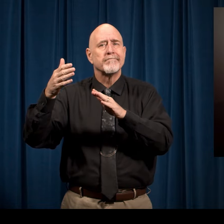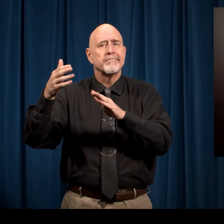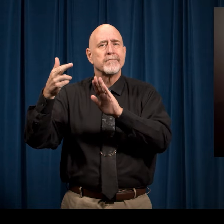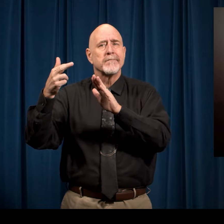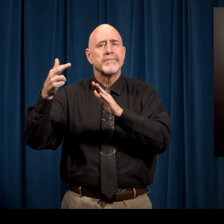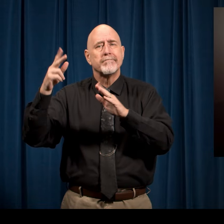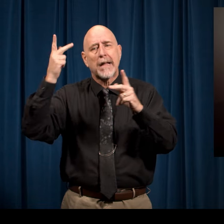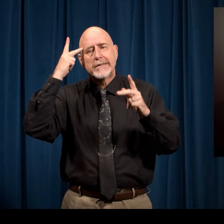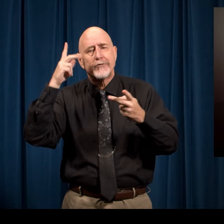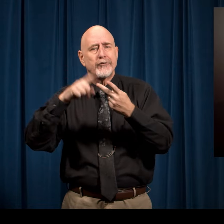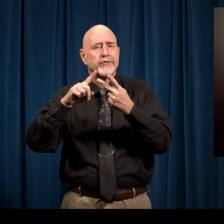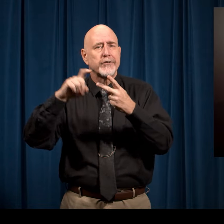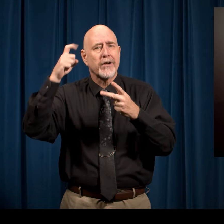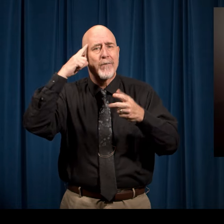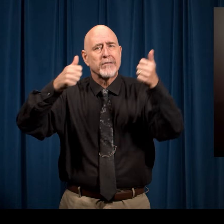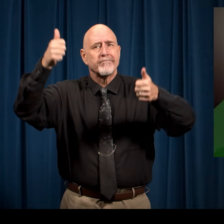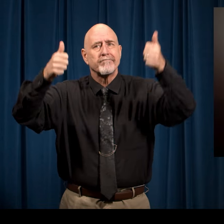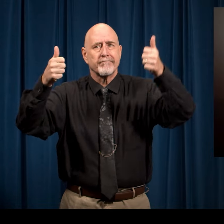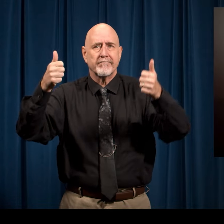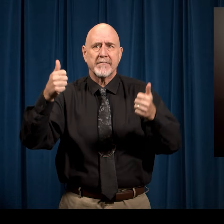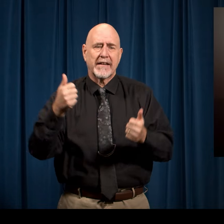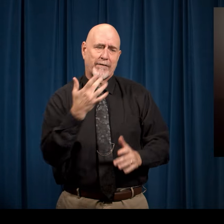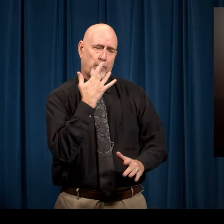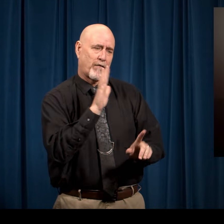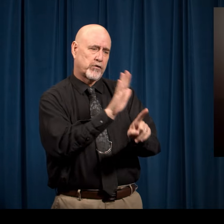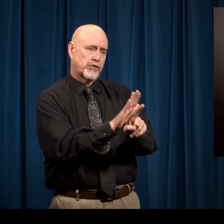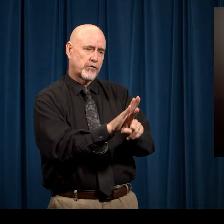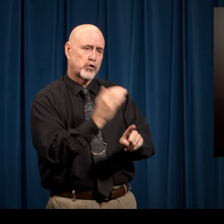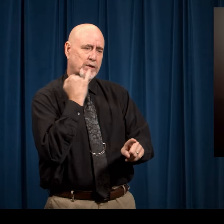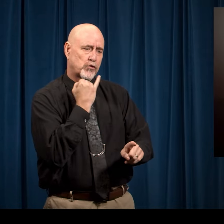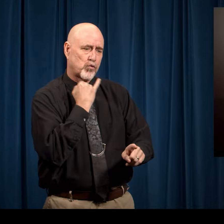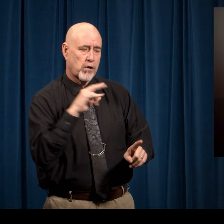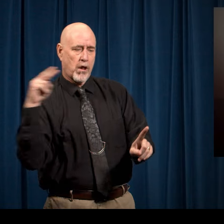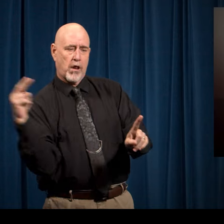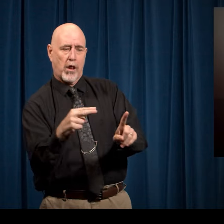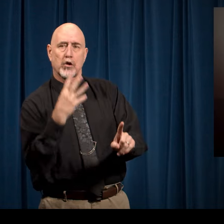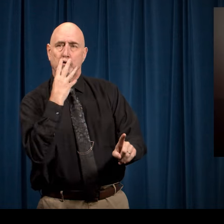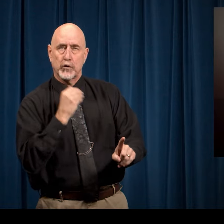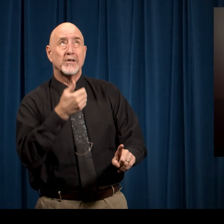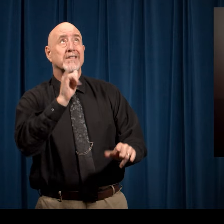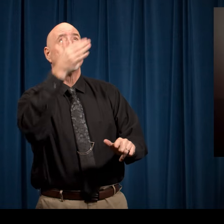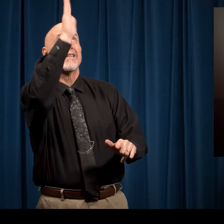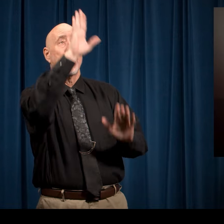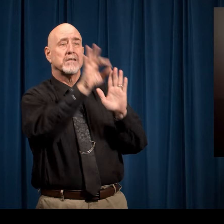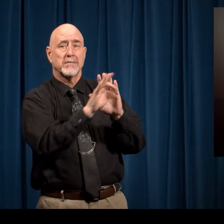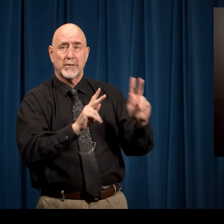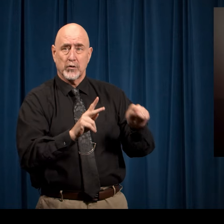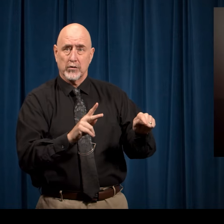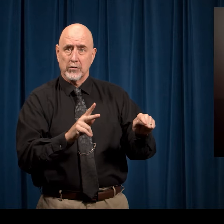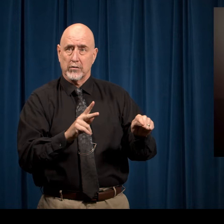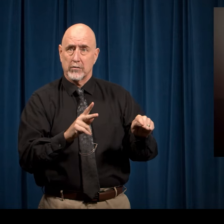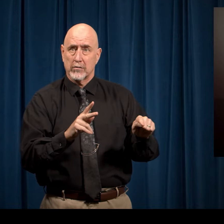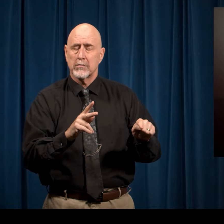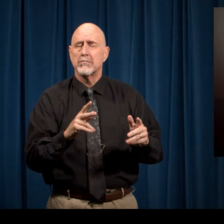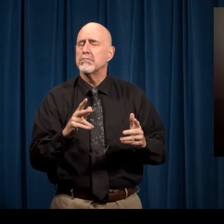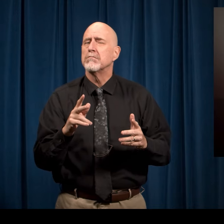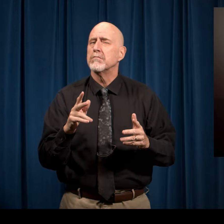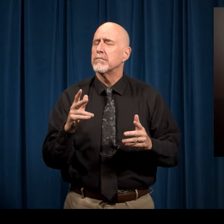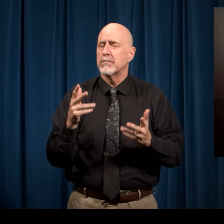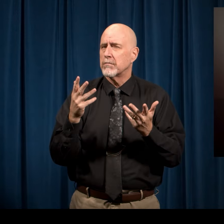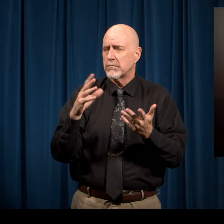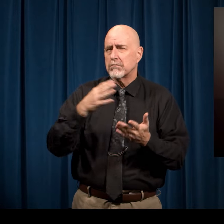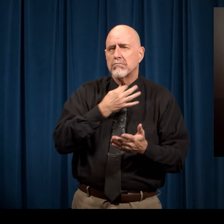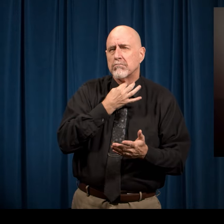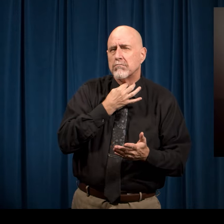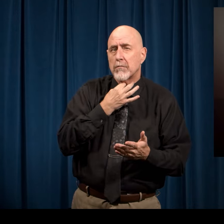made decisions and given special consideration to Israel because of their view that the Jews are God's chosen people. Well, of